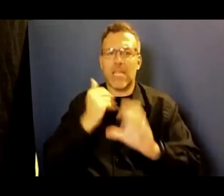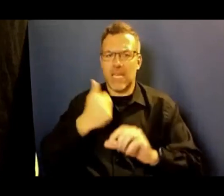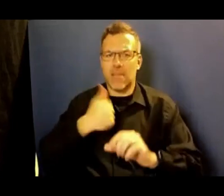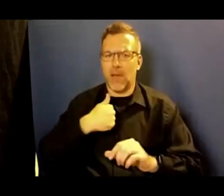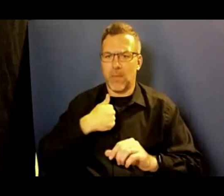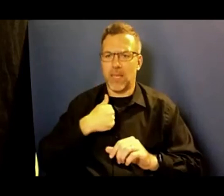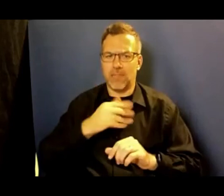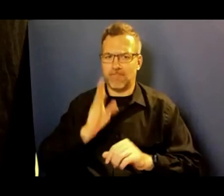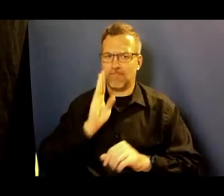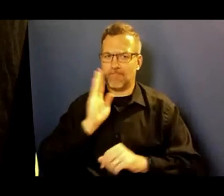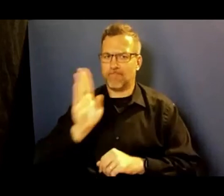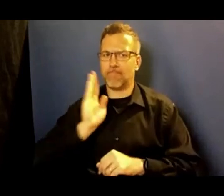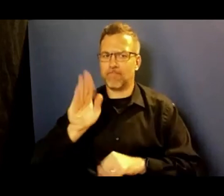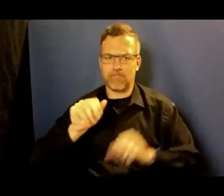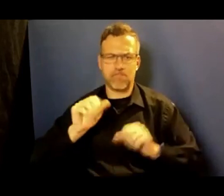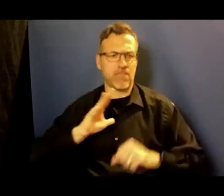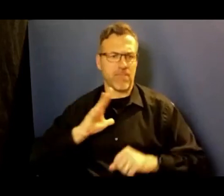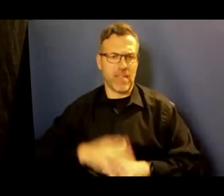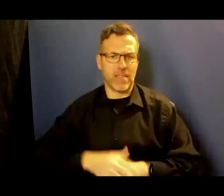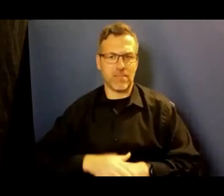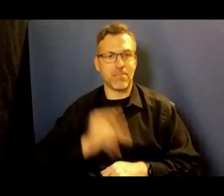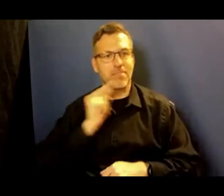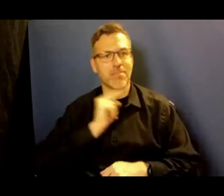quite okay. Thank you.